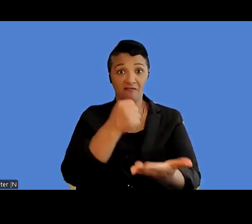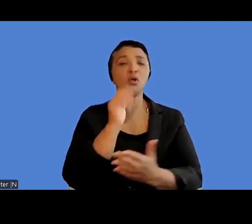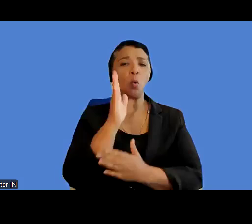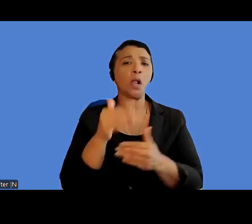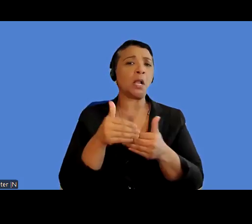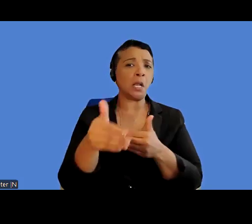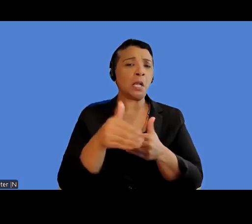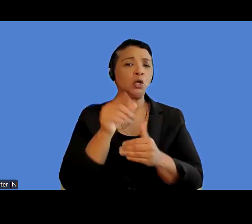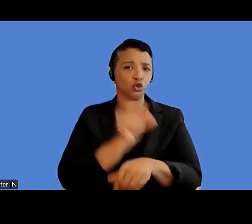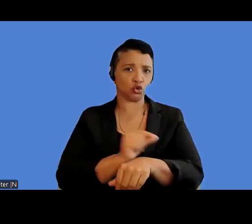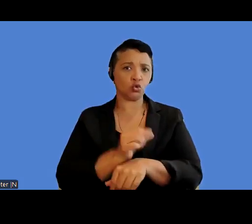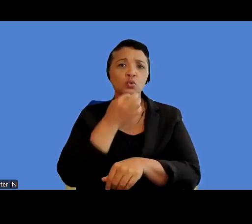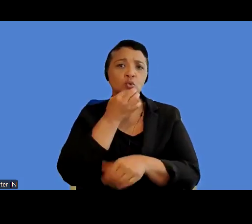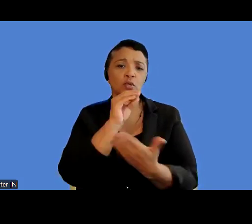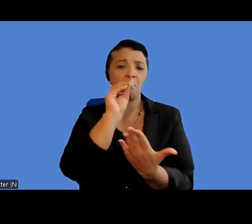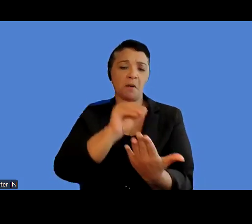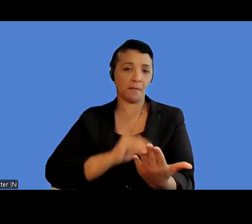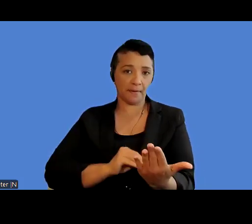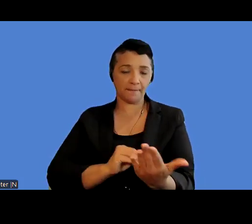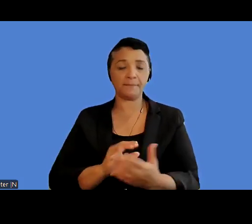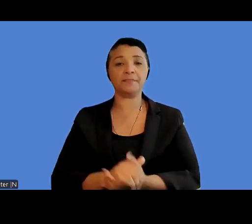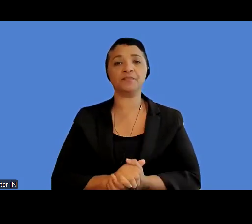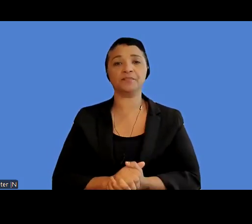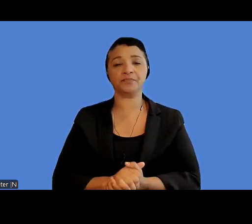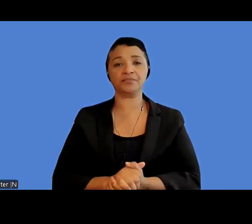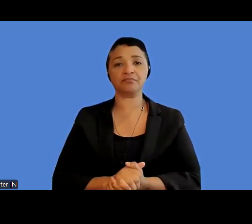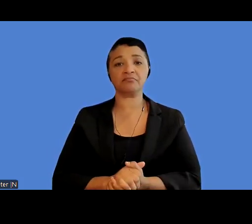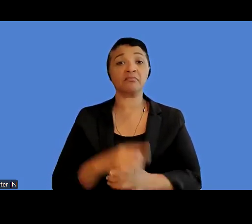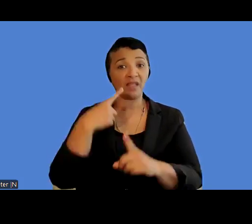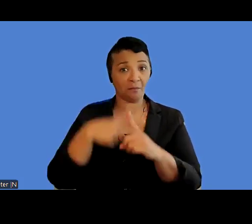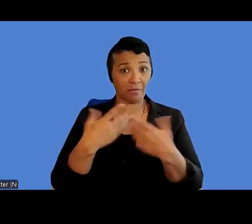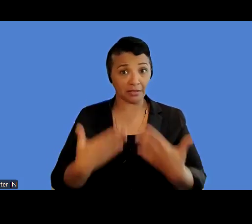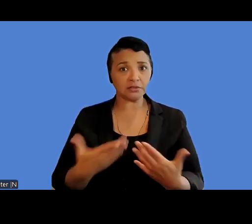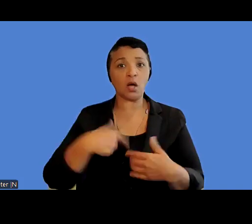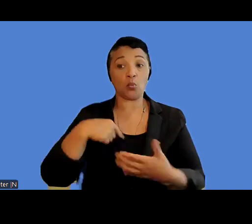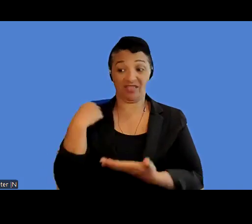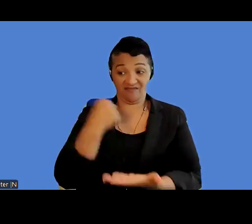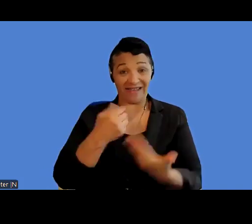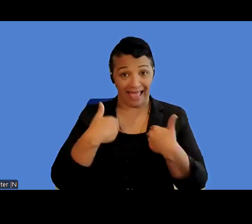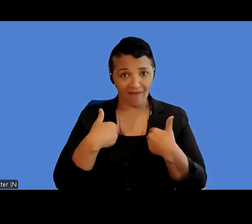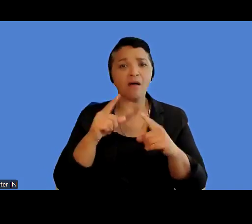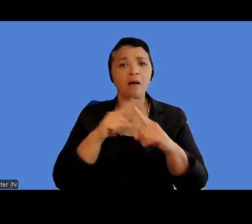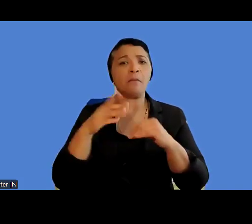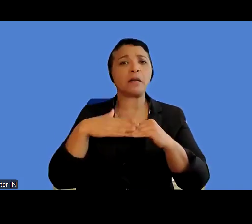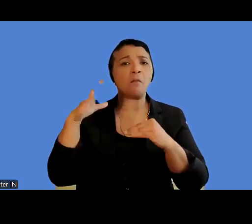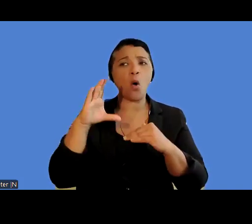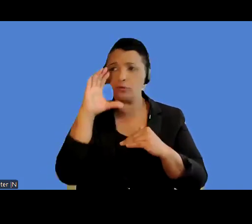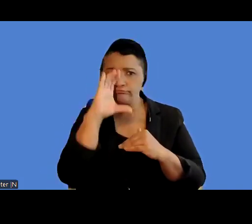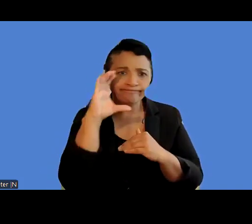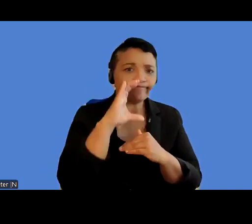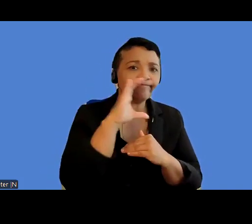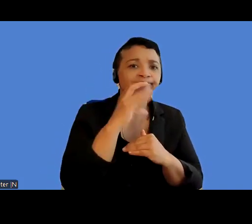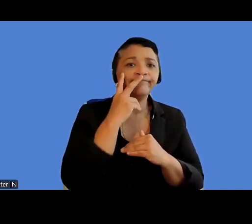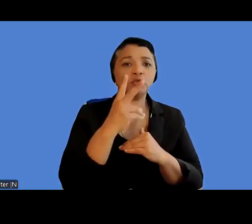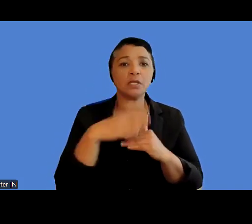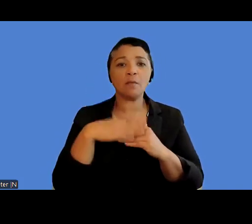course, also looking at other forms of funding to see whether we can